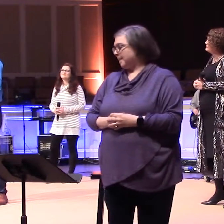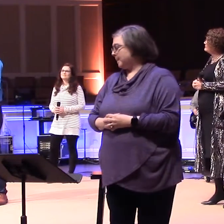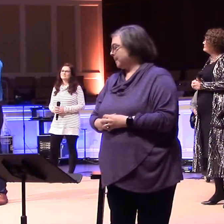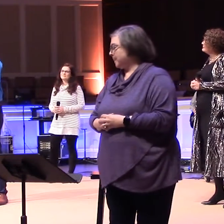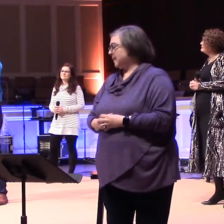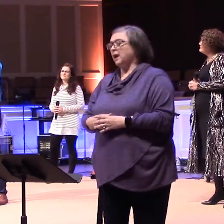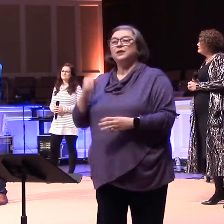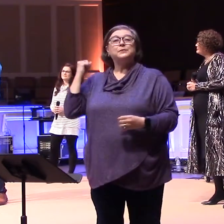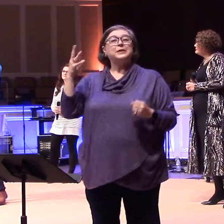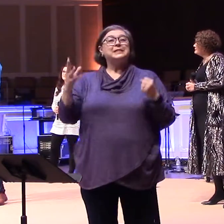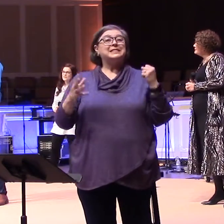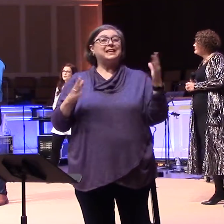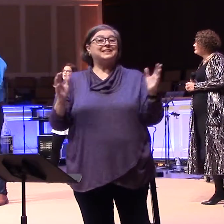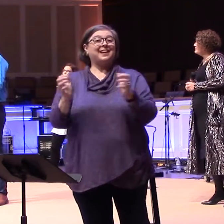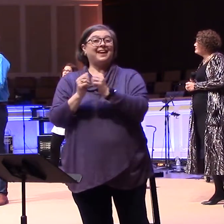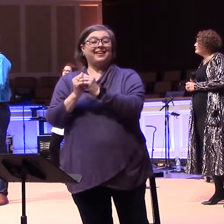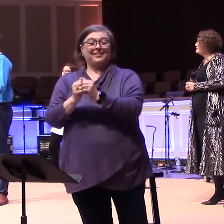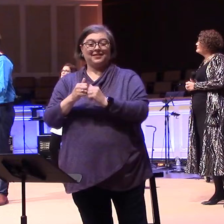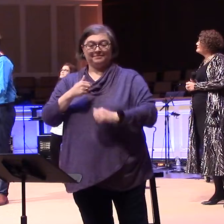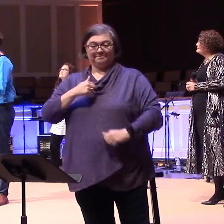So sing, I will build my life.